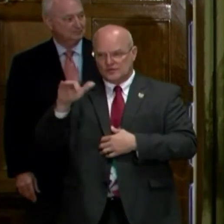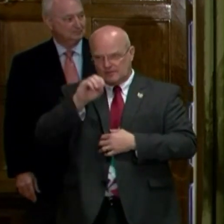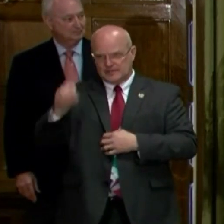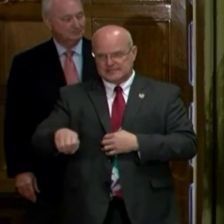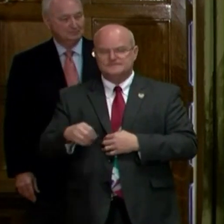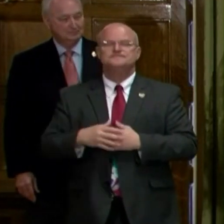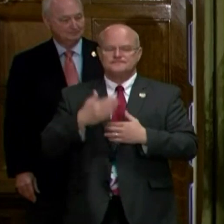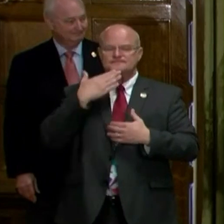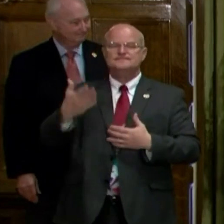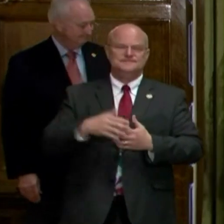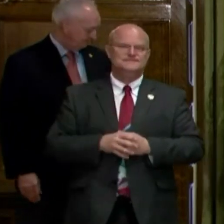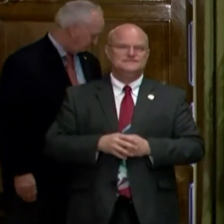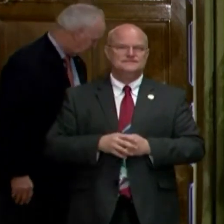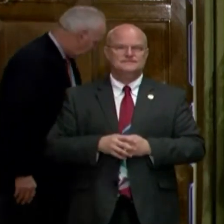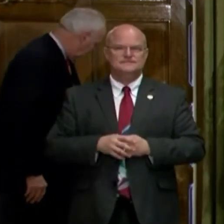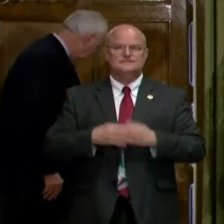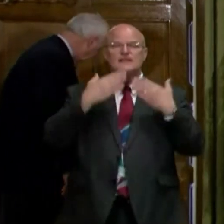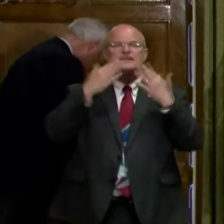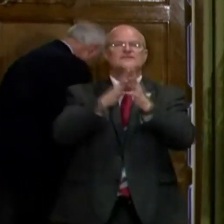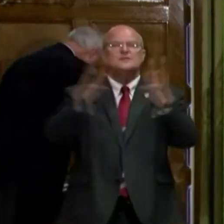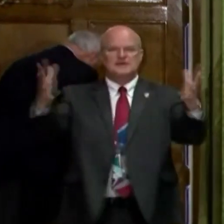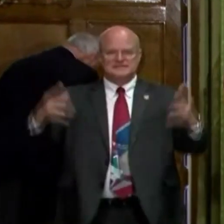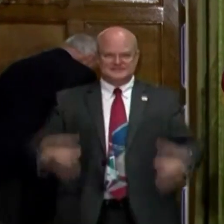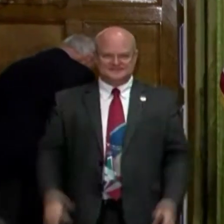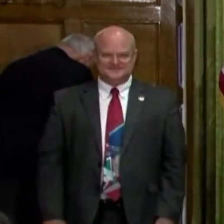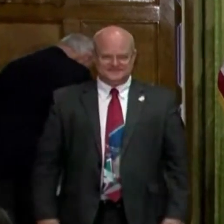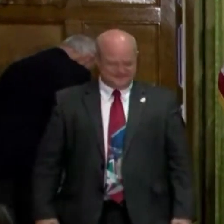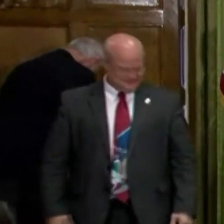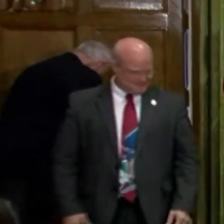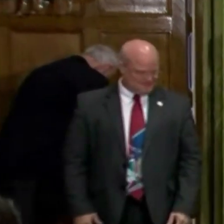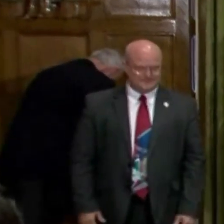correct. Thank you very much.